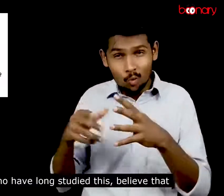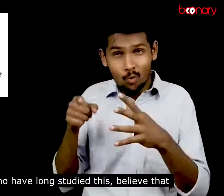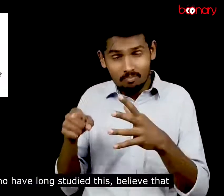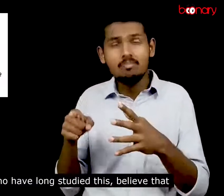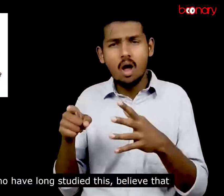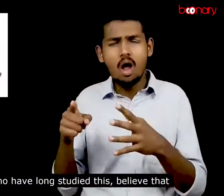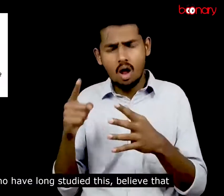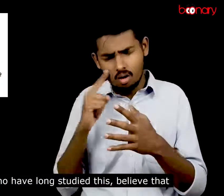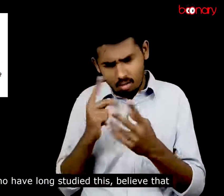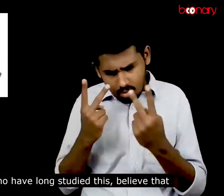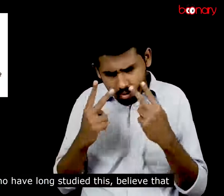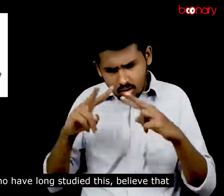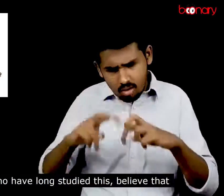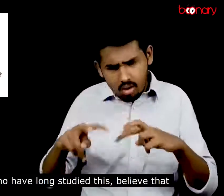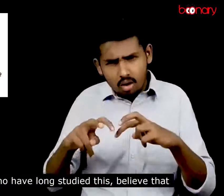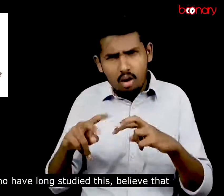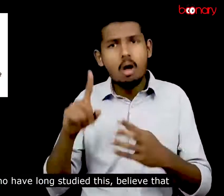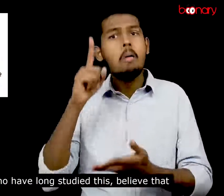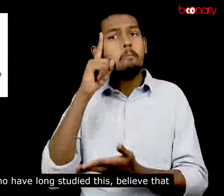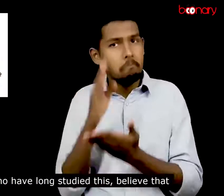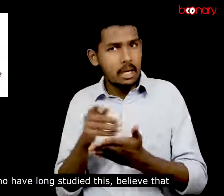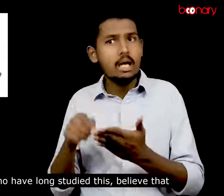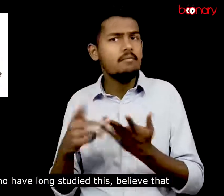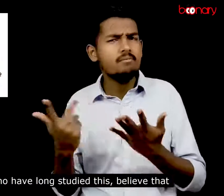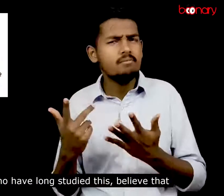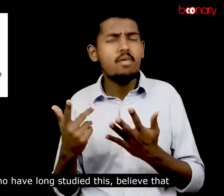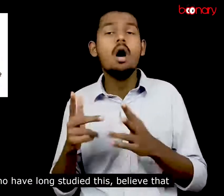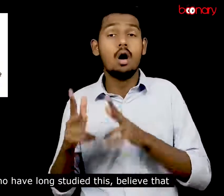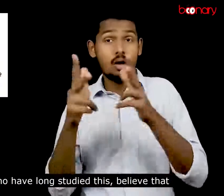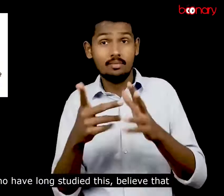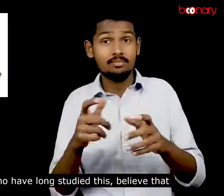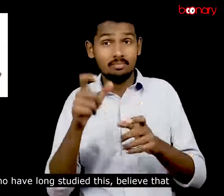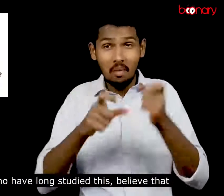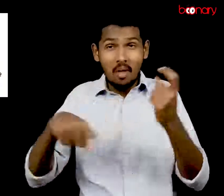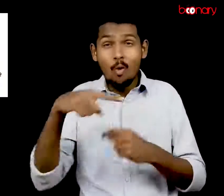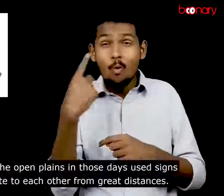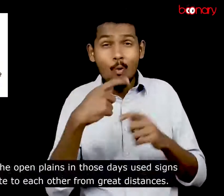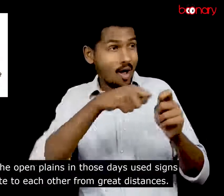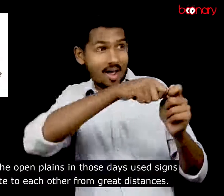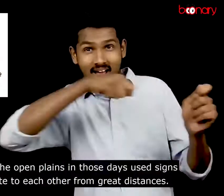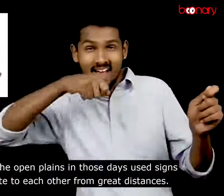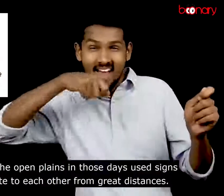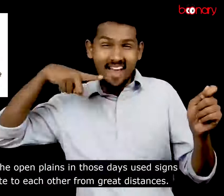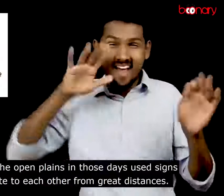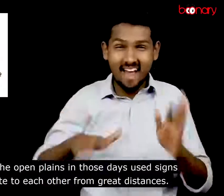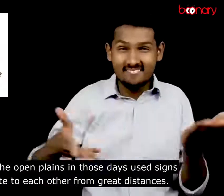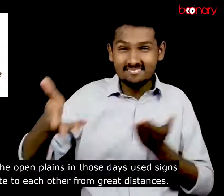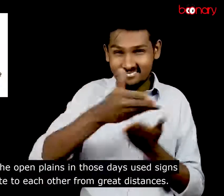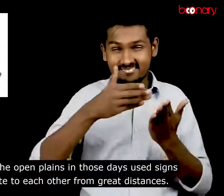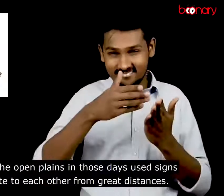Researchers who have long studied this believe that the hunters on